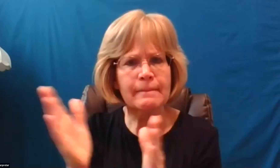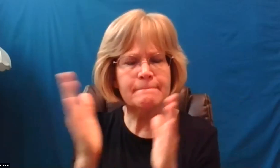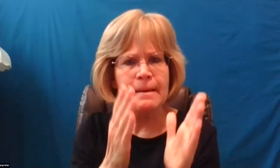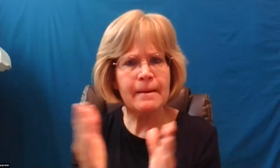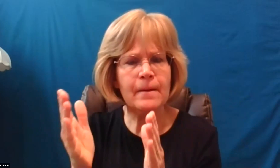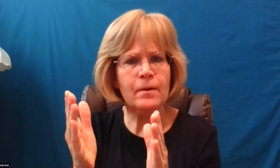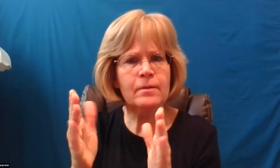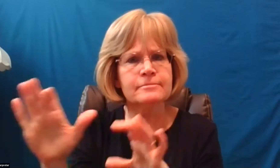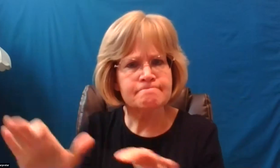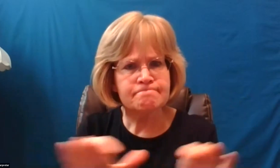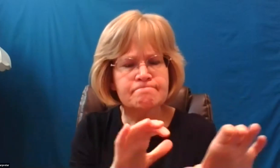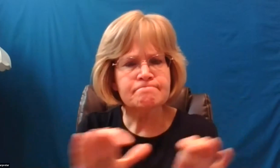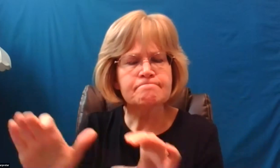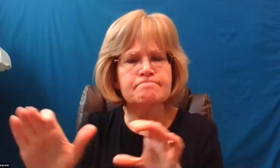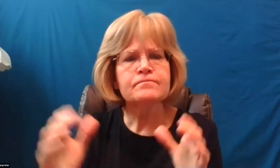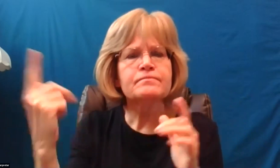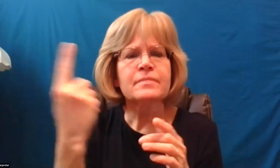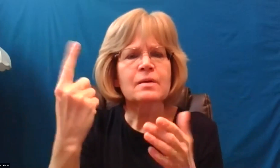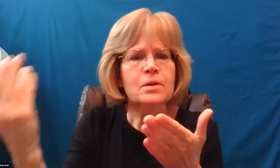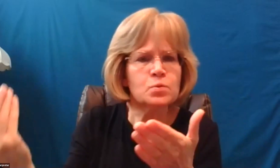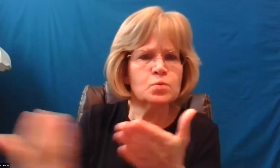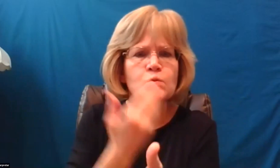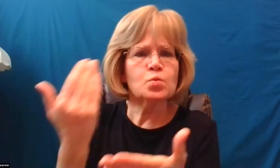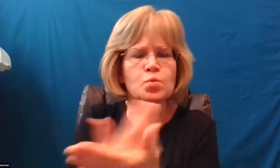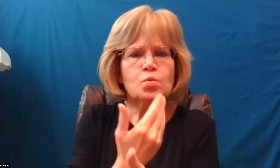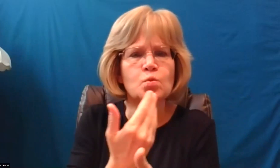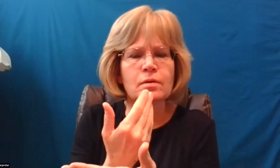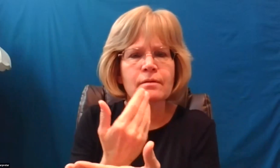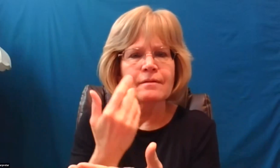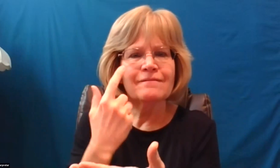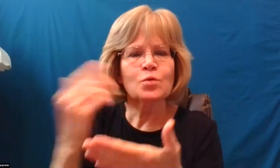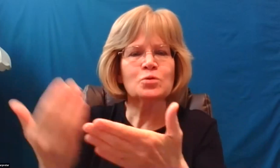act in a new way in this new day.